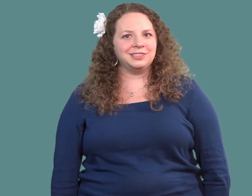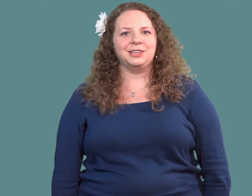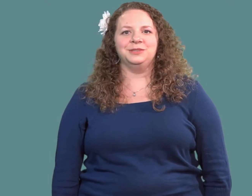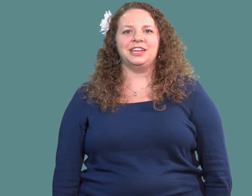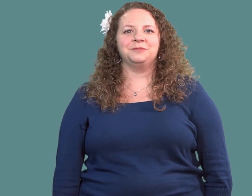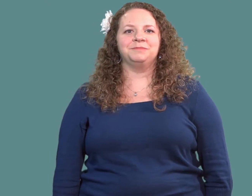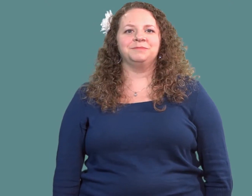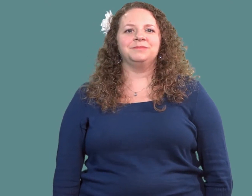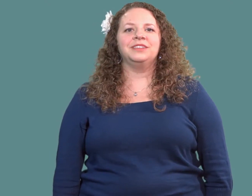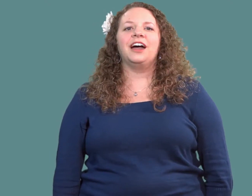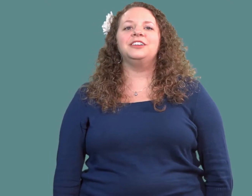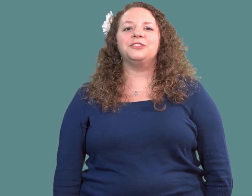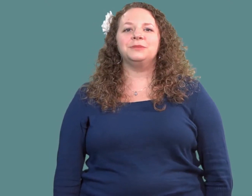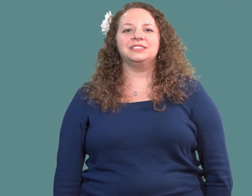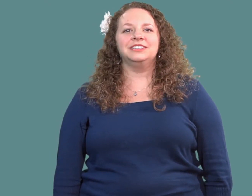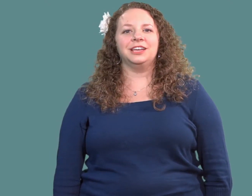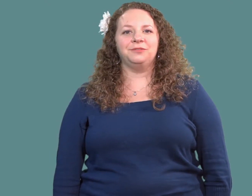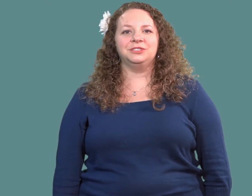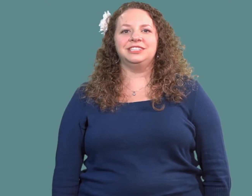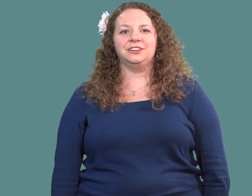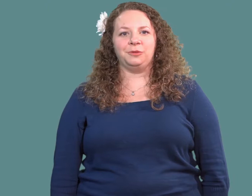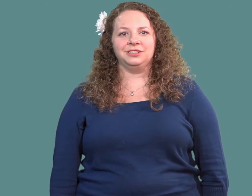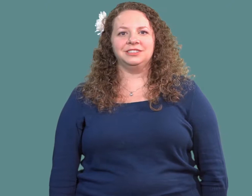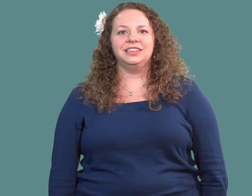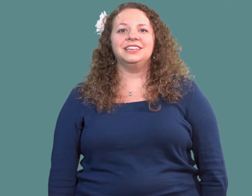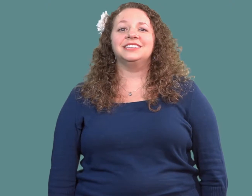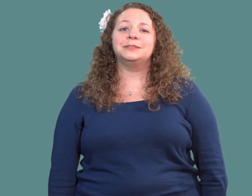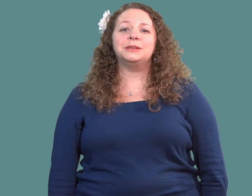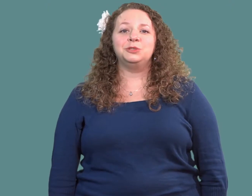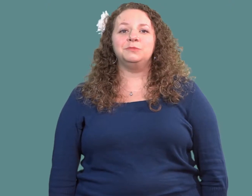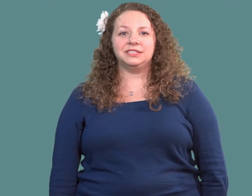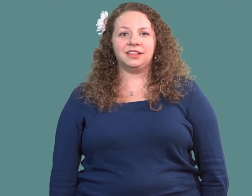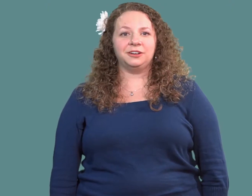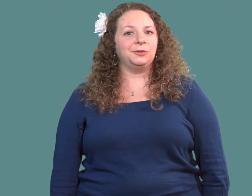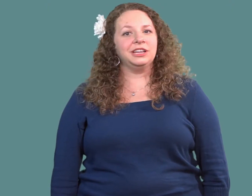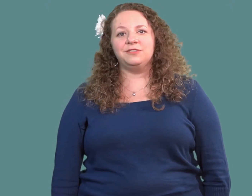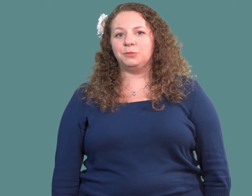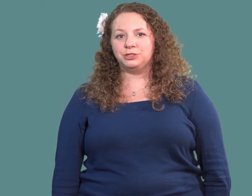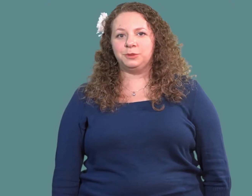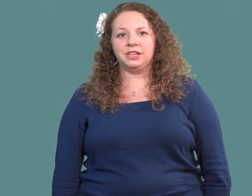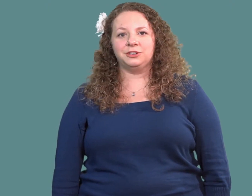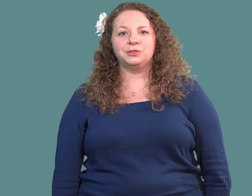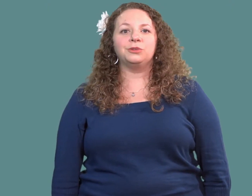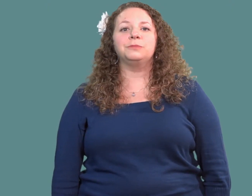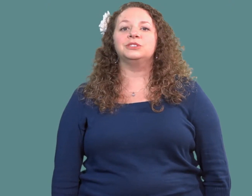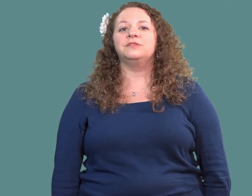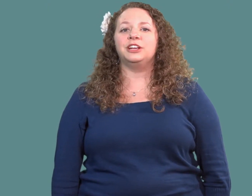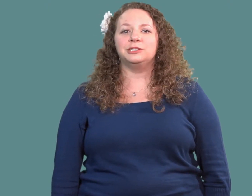that you said. Another reason it is helpful to sound out words is that sometimes you miss a letter or even multiple letters, or the person